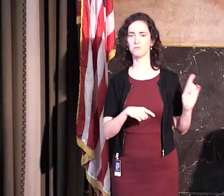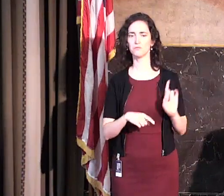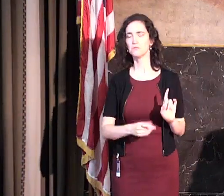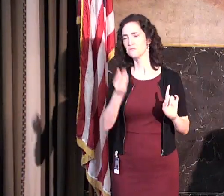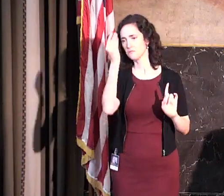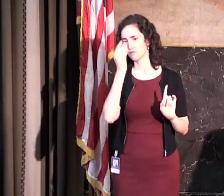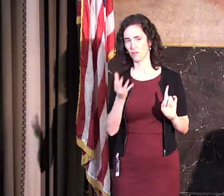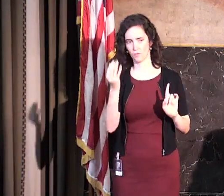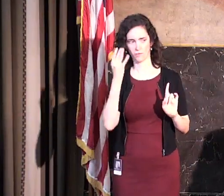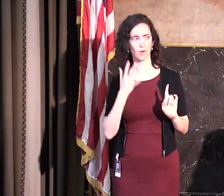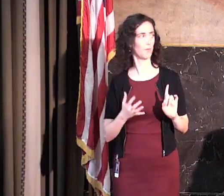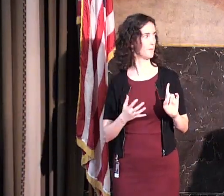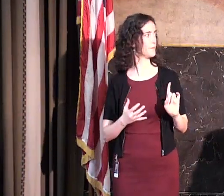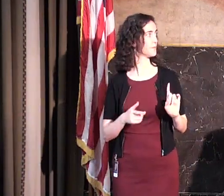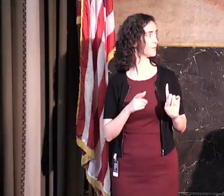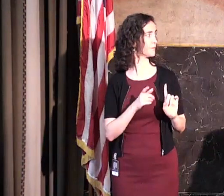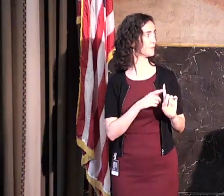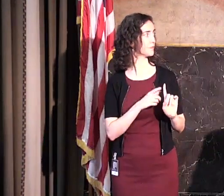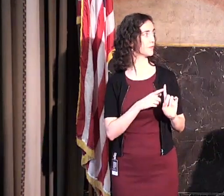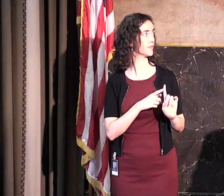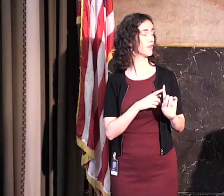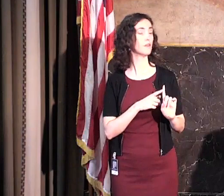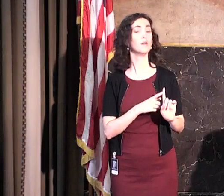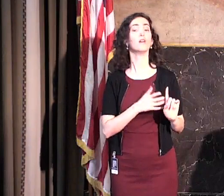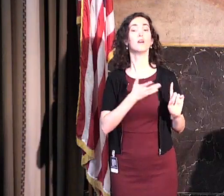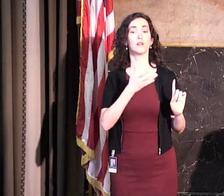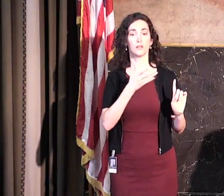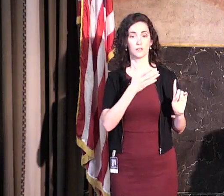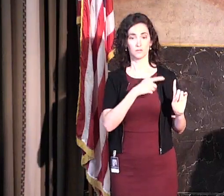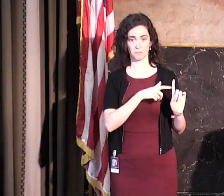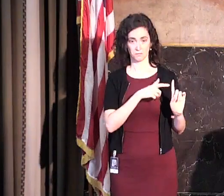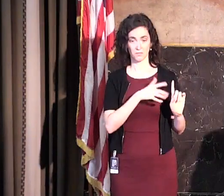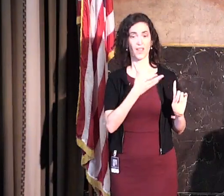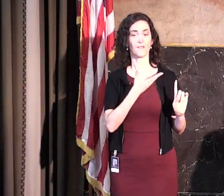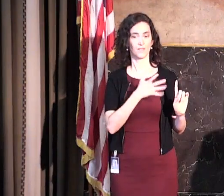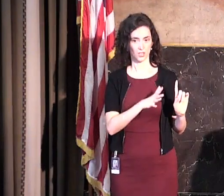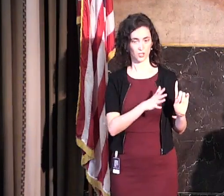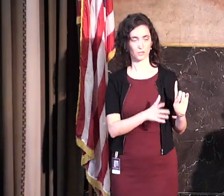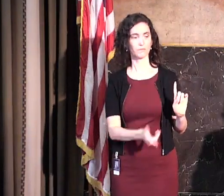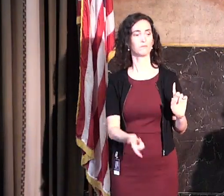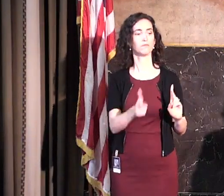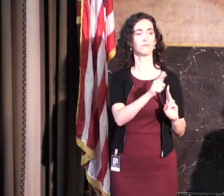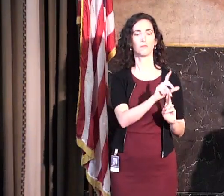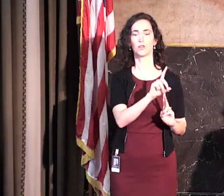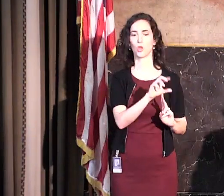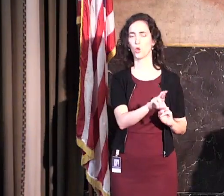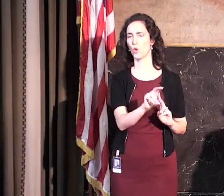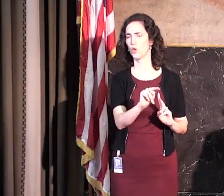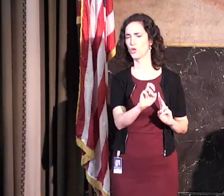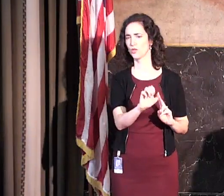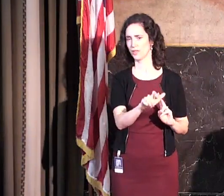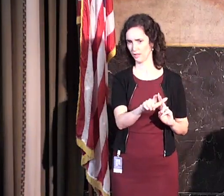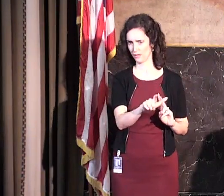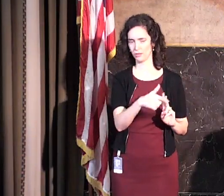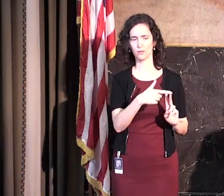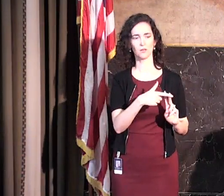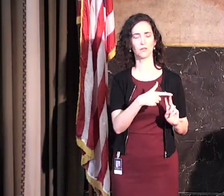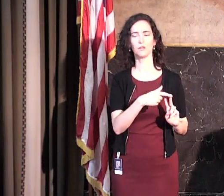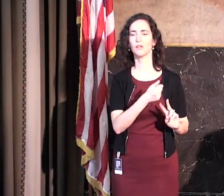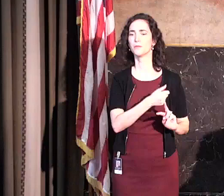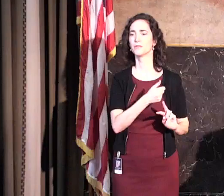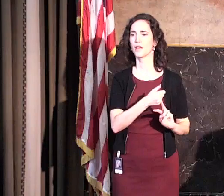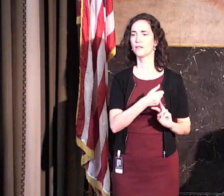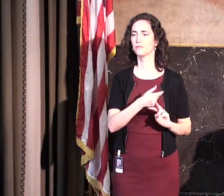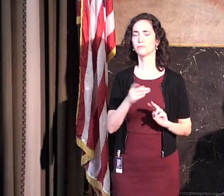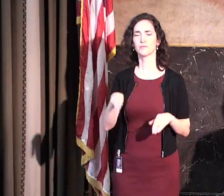you. And then after Tyler comes up, I'm going to ask Dr. O'Neill to come up, and she's going to give you a